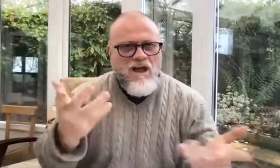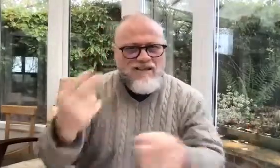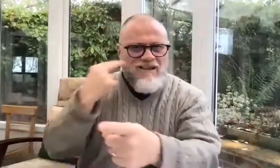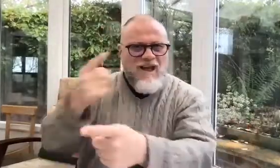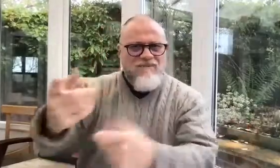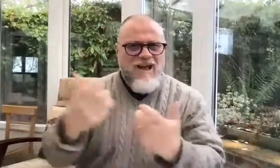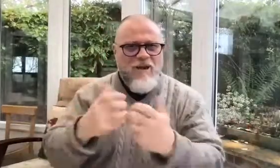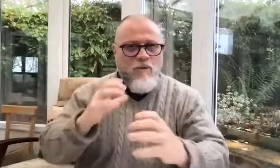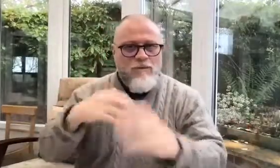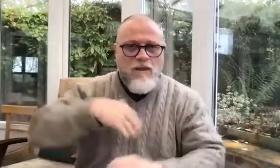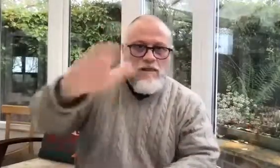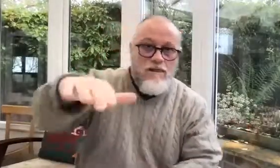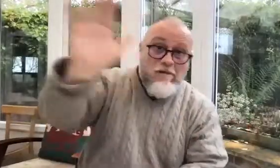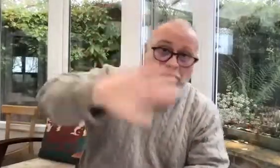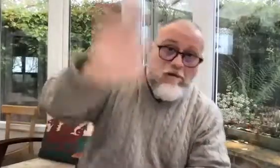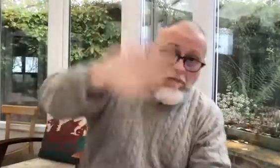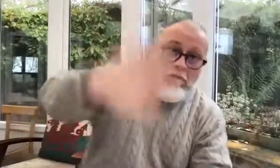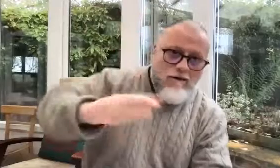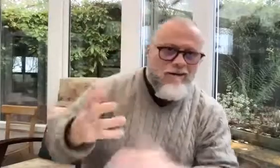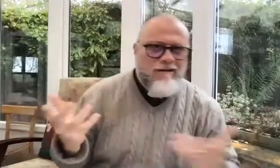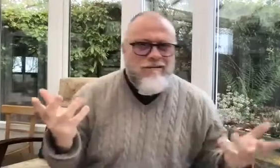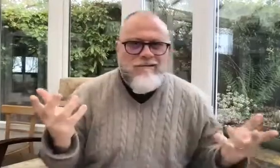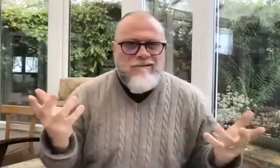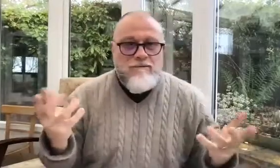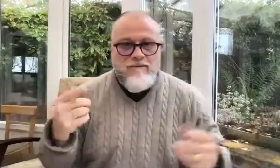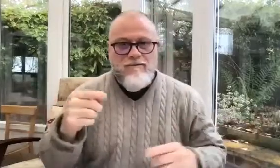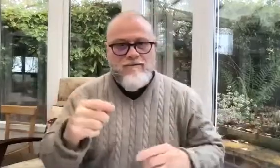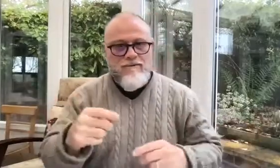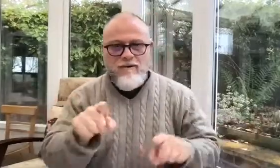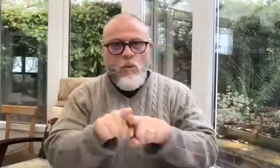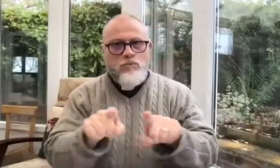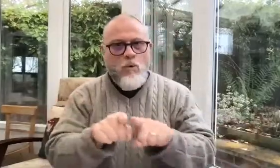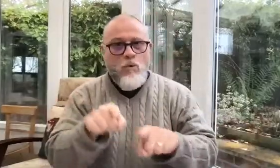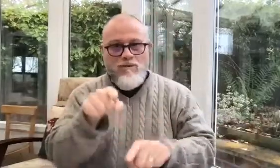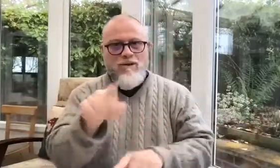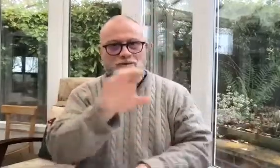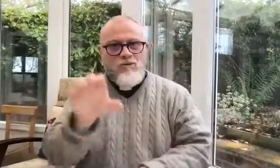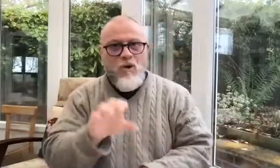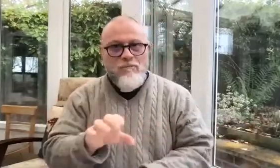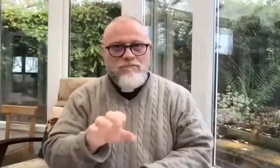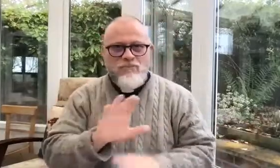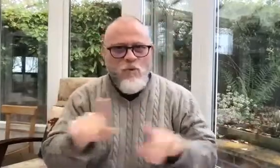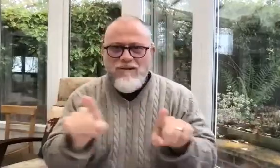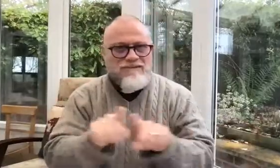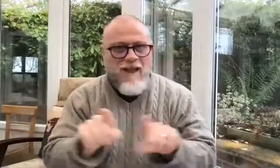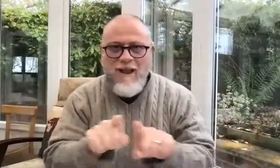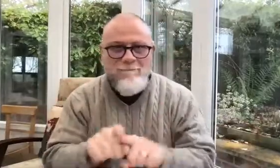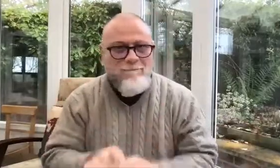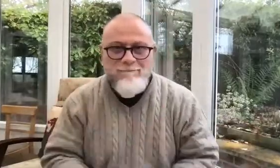we now? So with deaf people, how can you do that? Socially distance. But with Zoom, it's